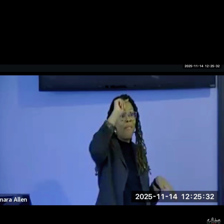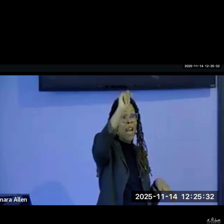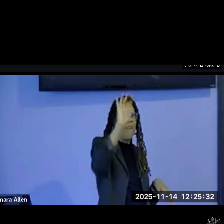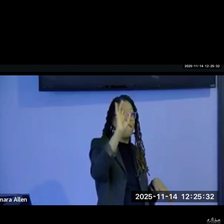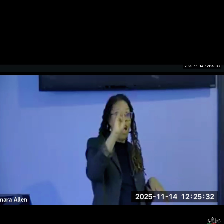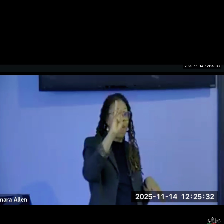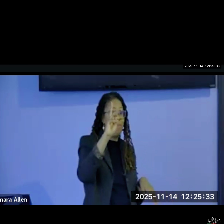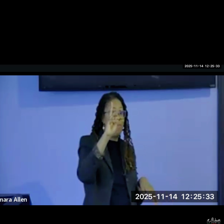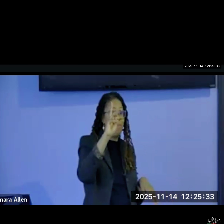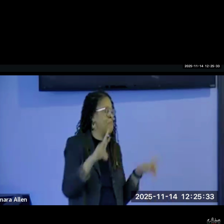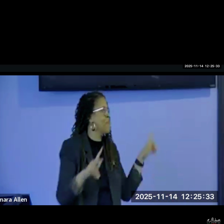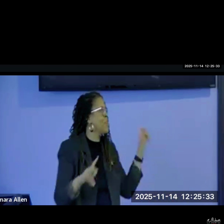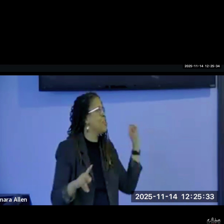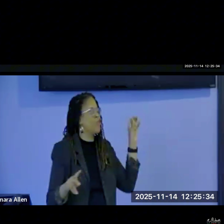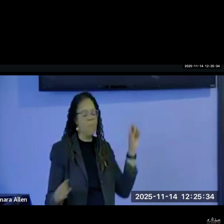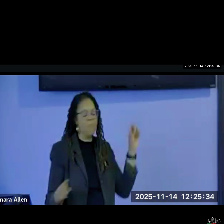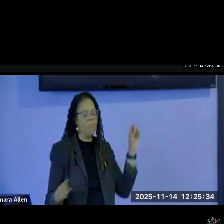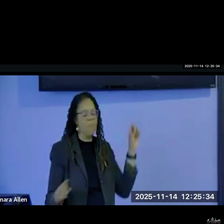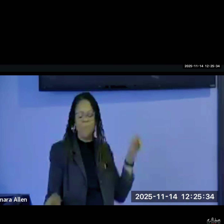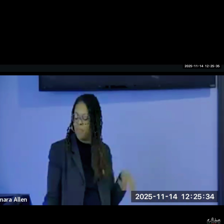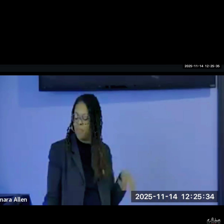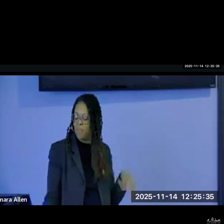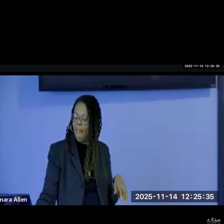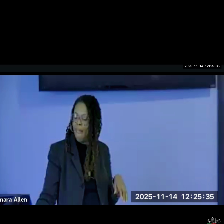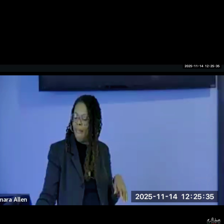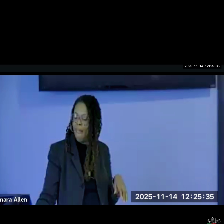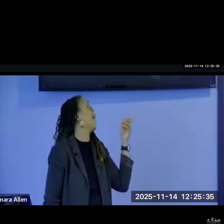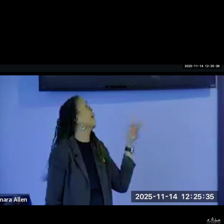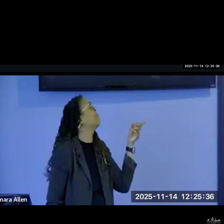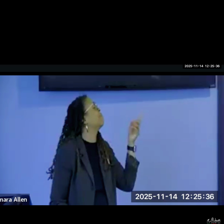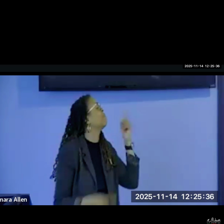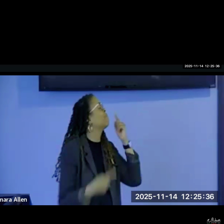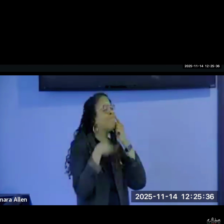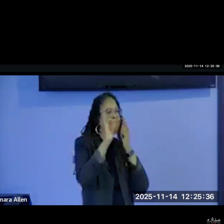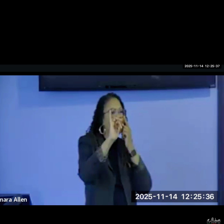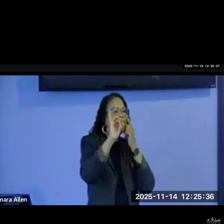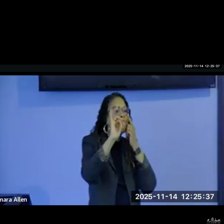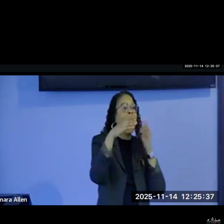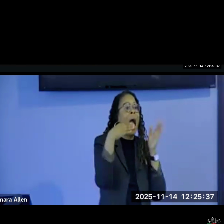theoretical framework, this is what I came up with.